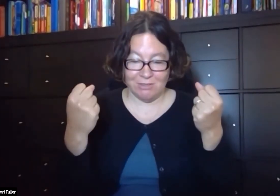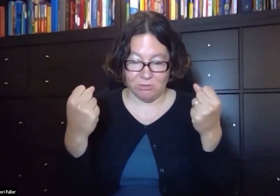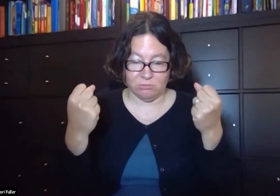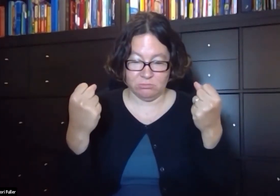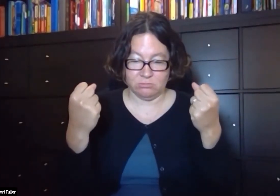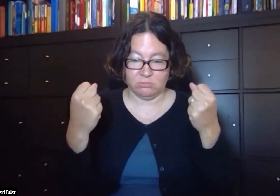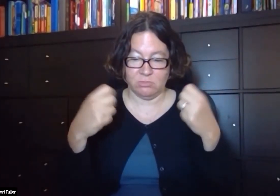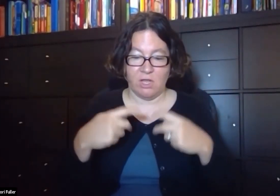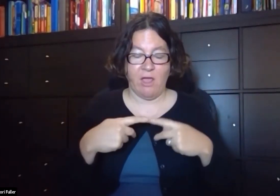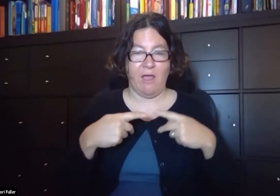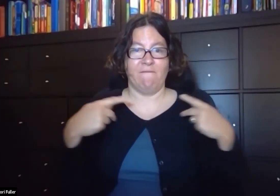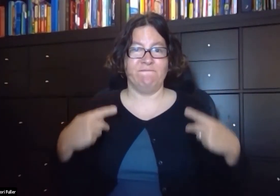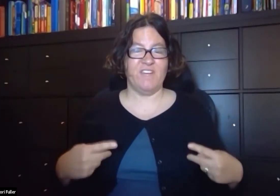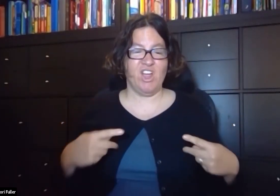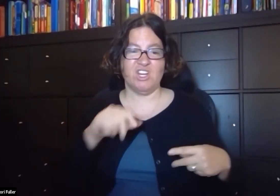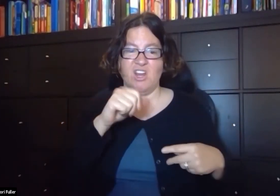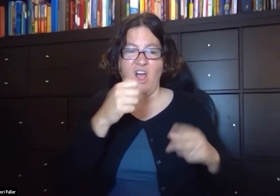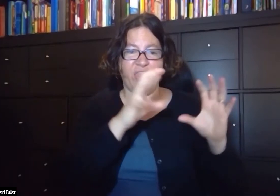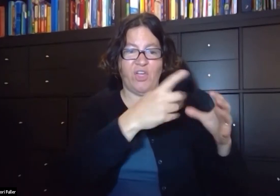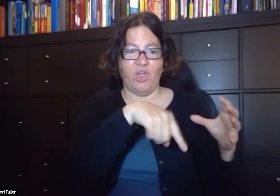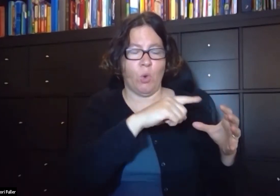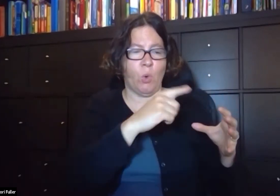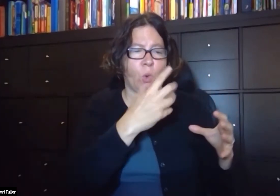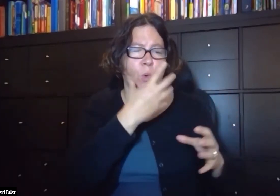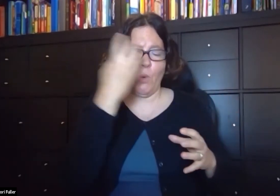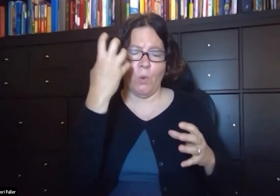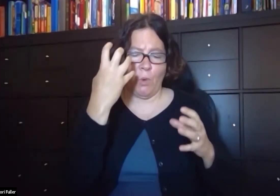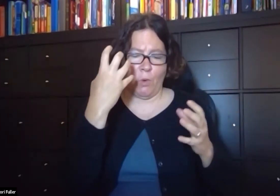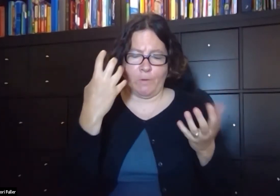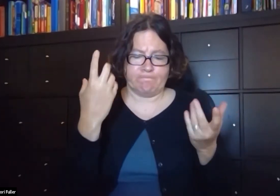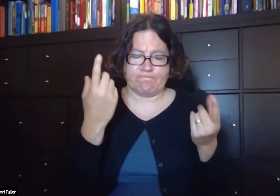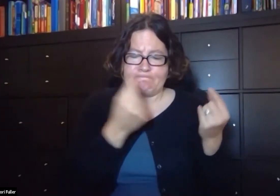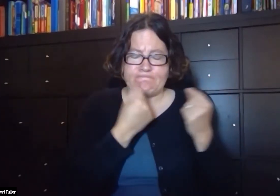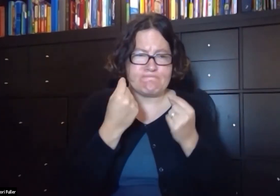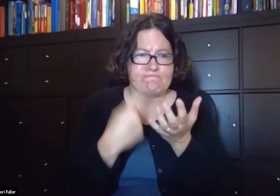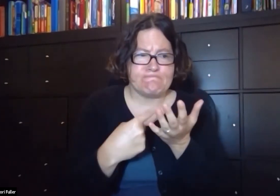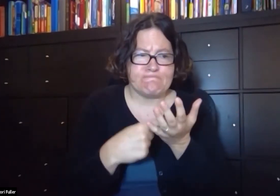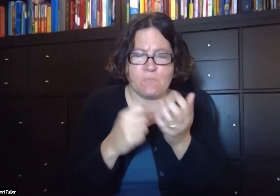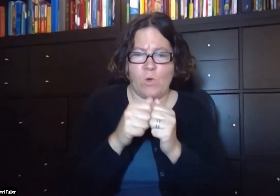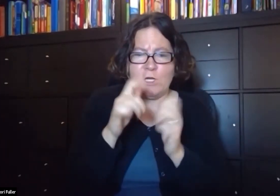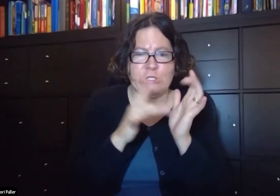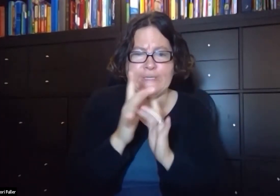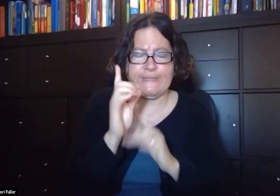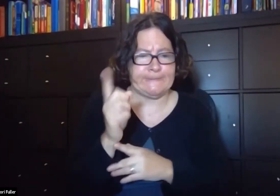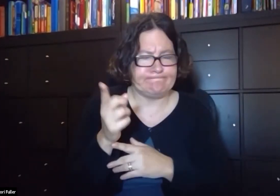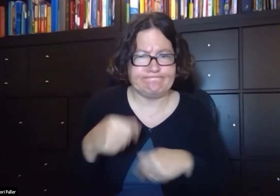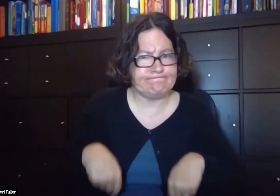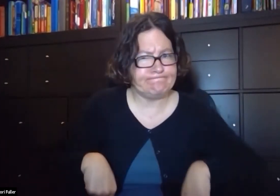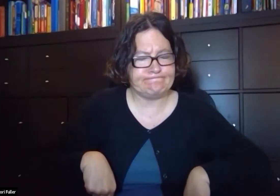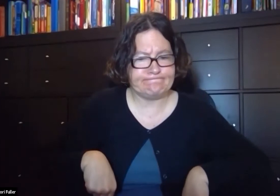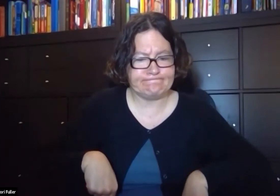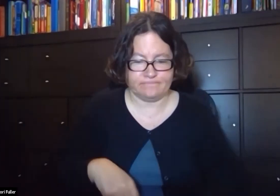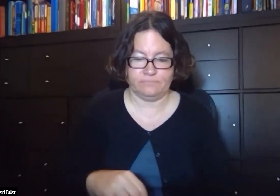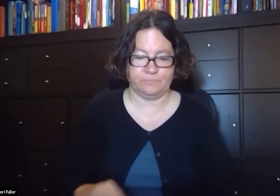and his hand was made healthy. They were furious and began talking with each